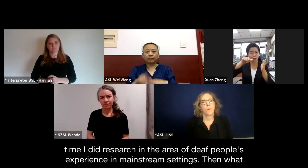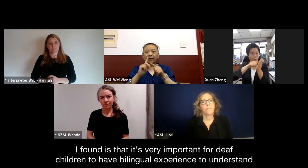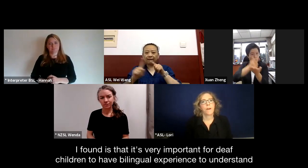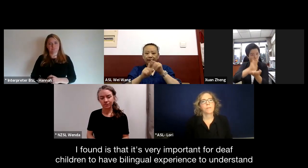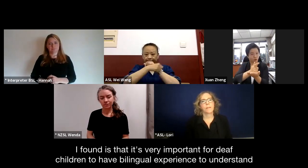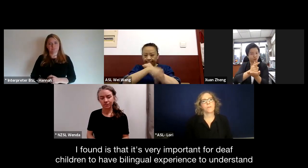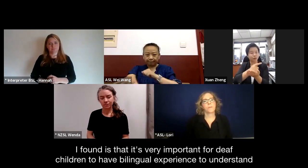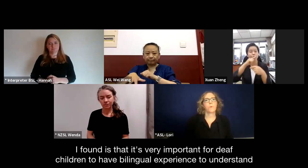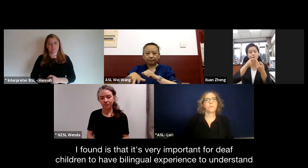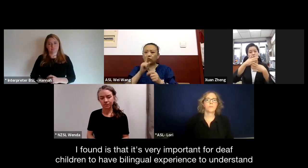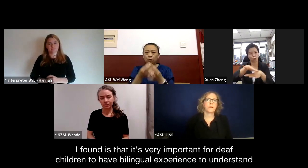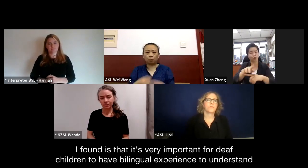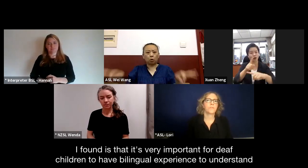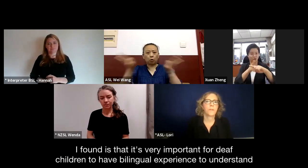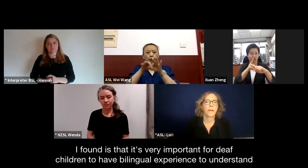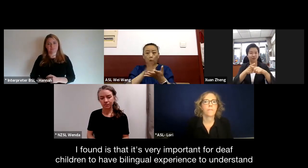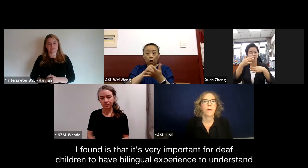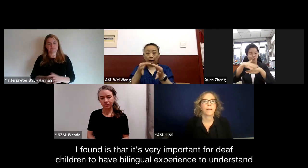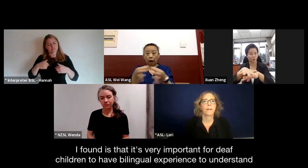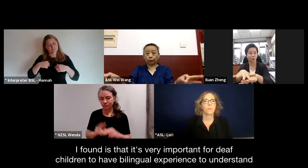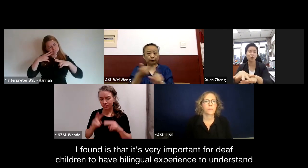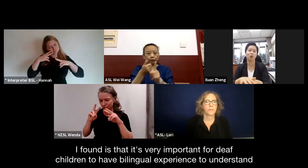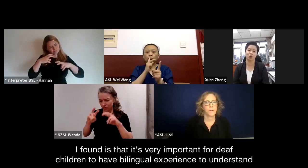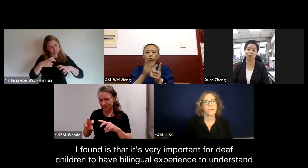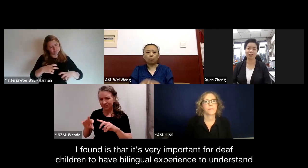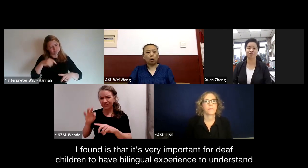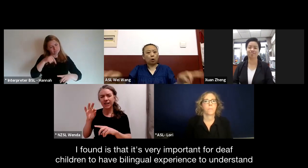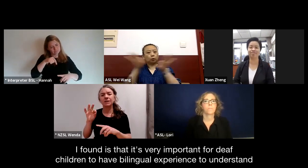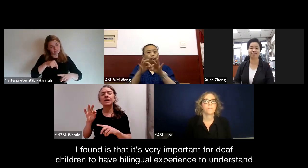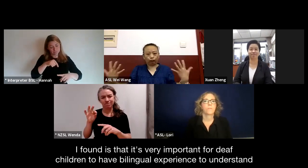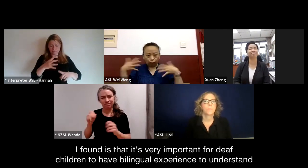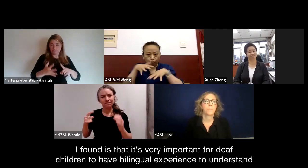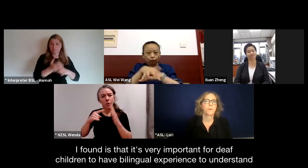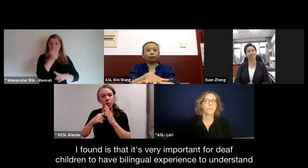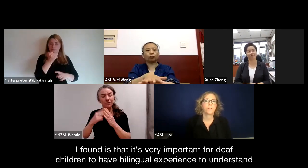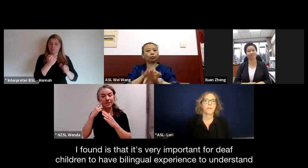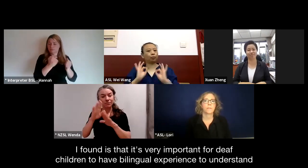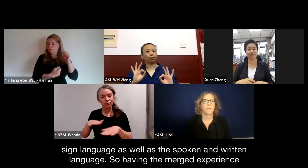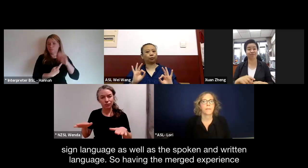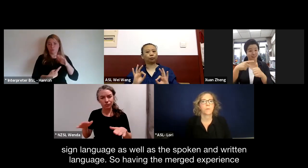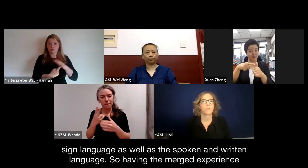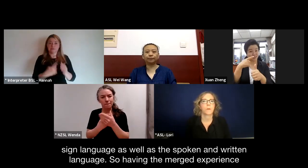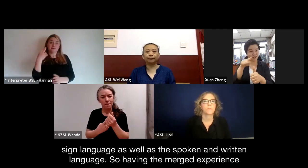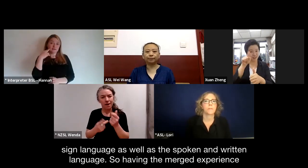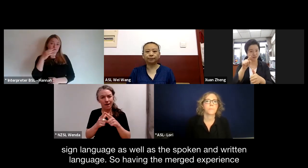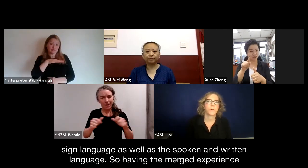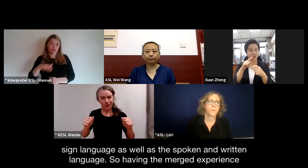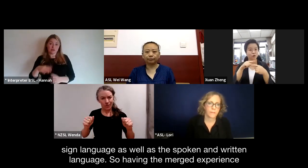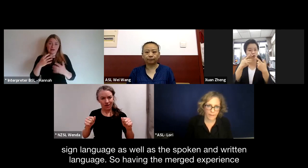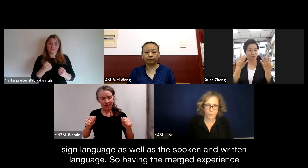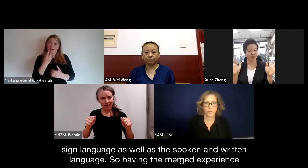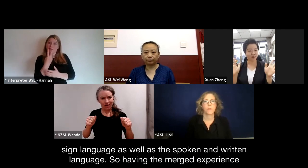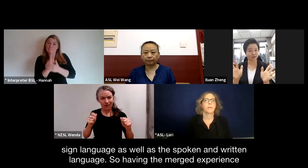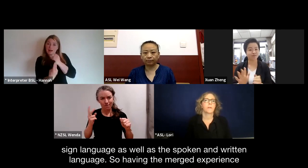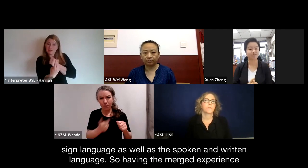And what I found is that it's very important for deaf children to have bilingual experience, to be able to understand sign language as well as the spoken